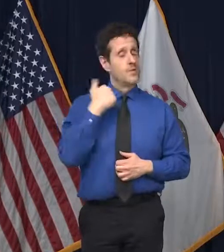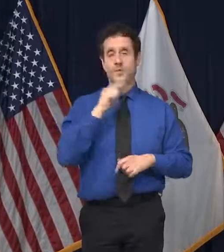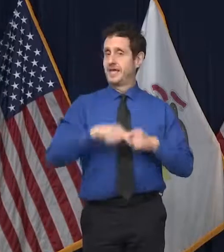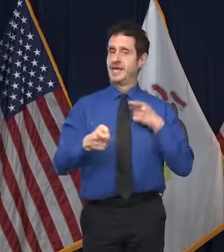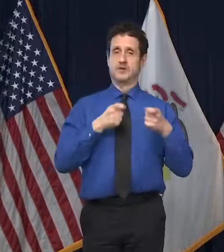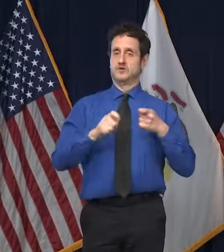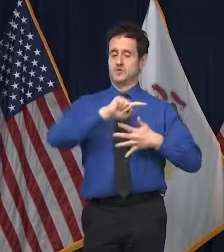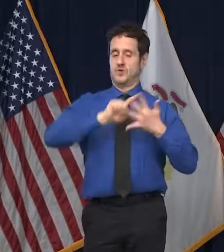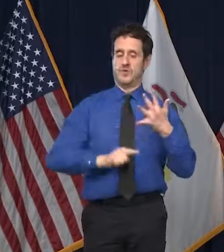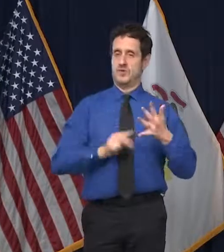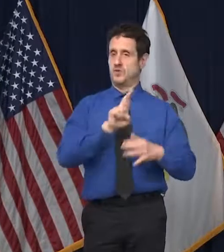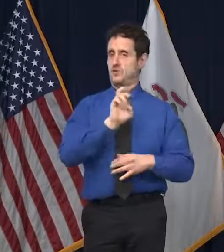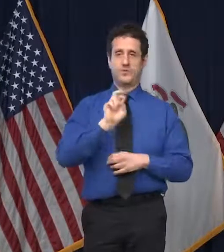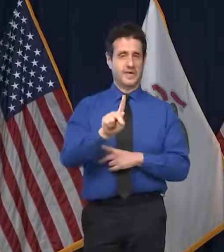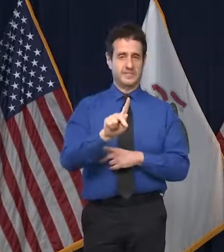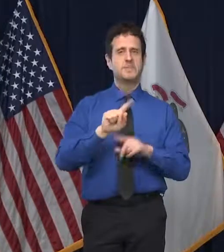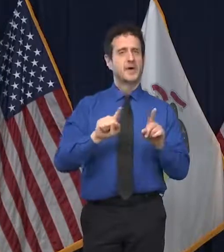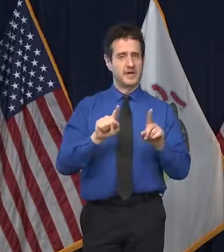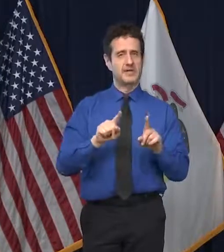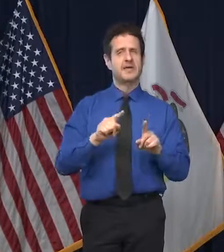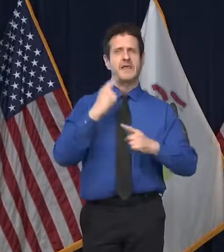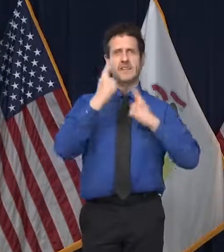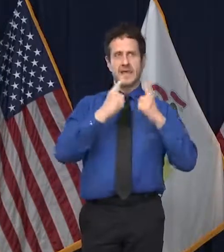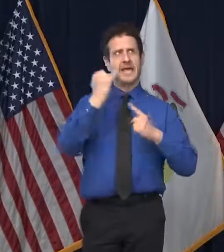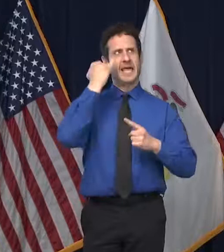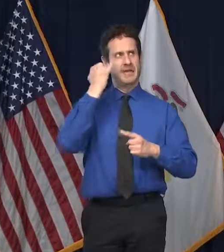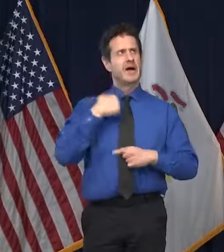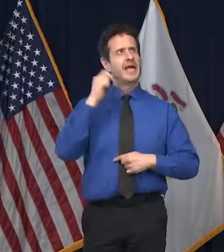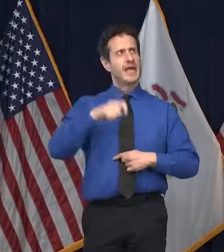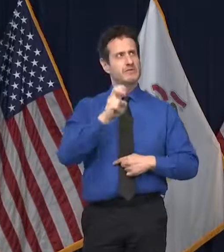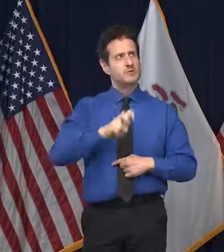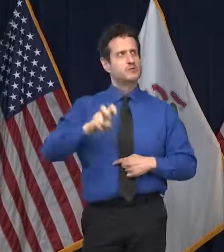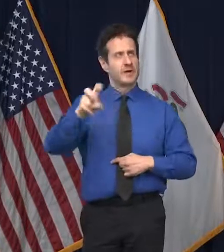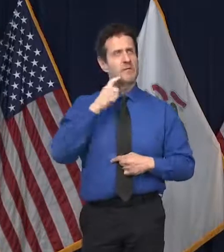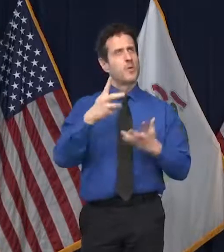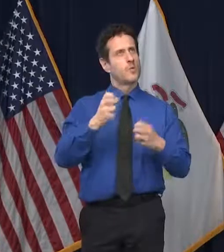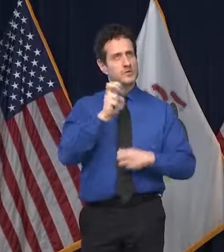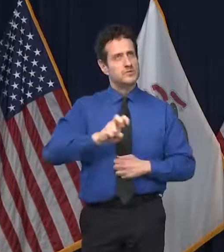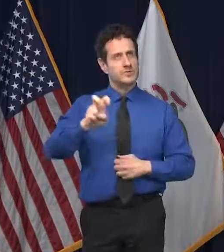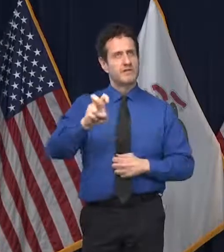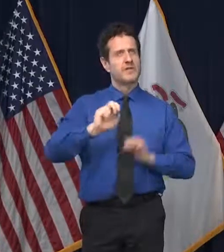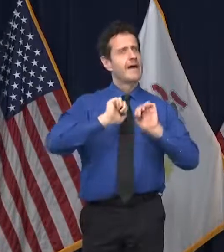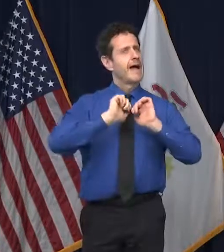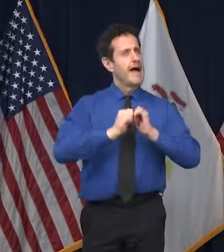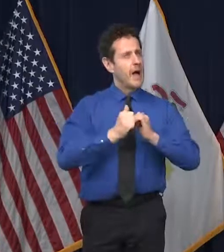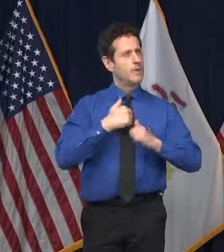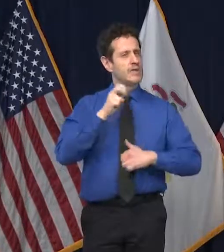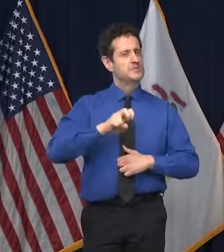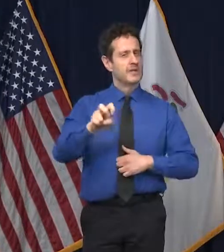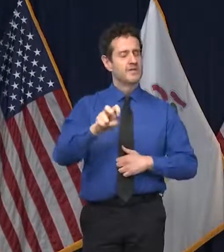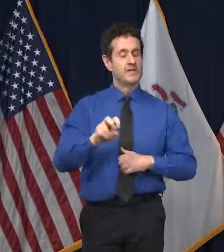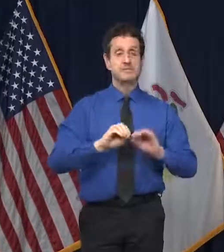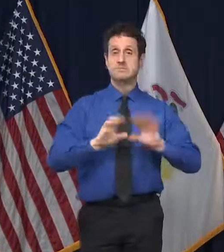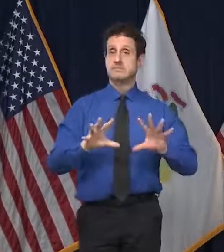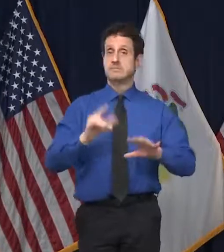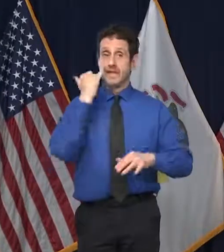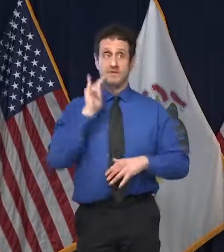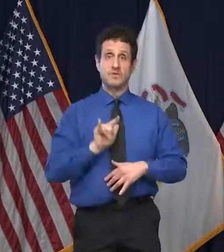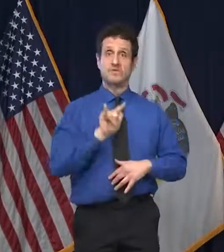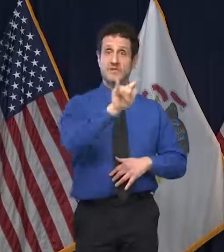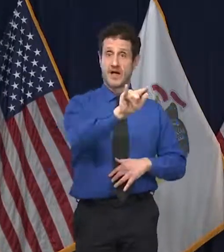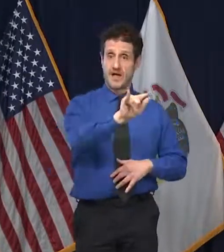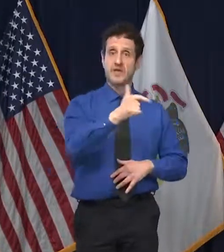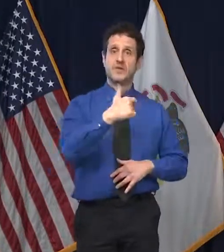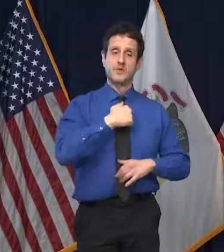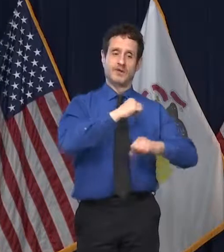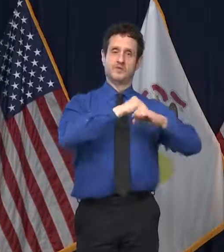all the risk. So consider how you're going to travel or your mode of transportation. Obviously, when you fly, there are